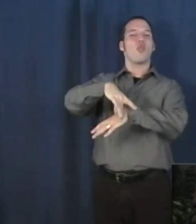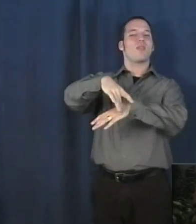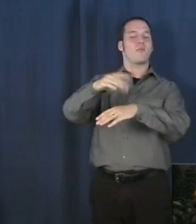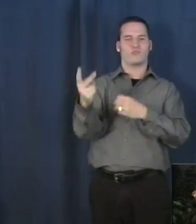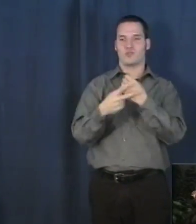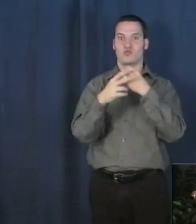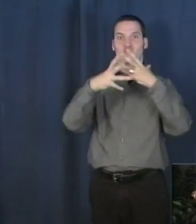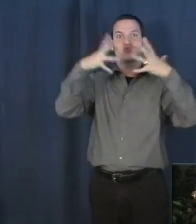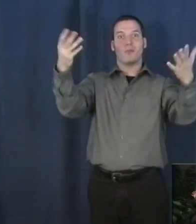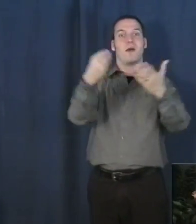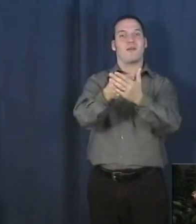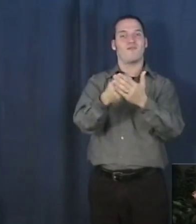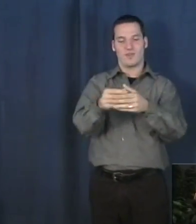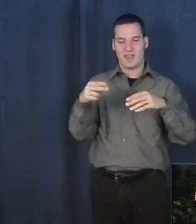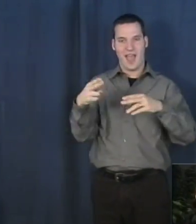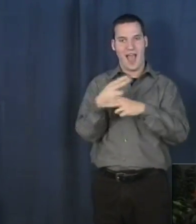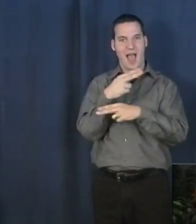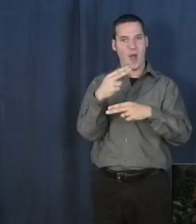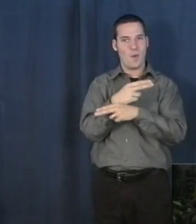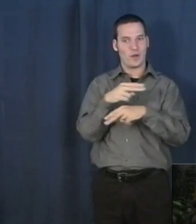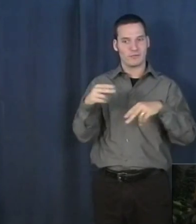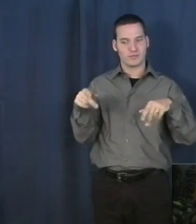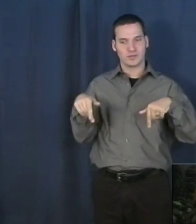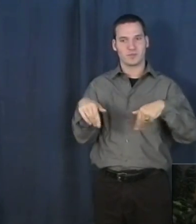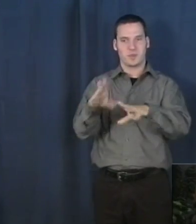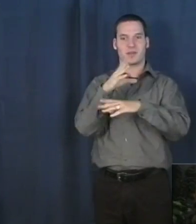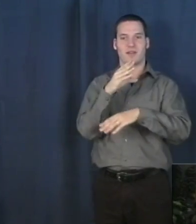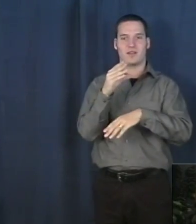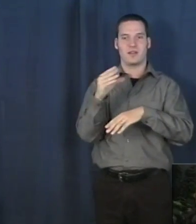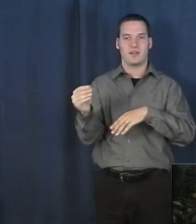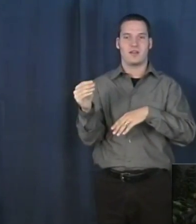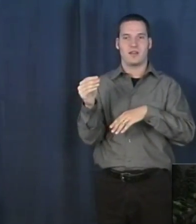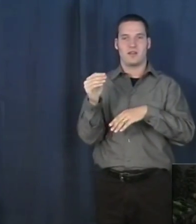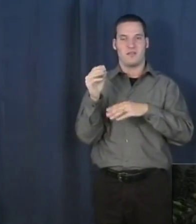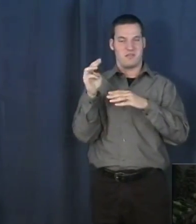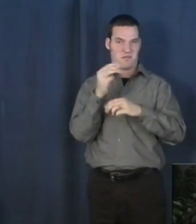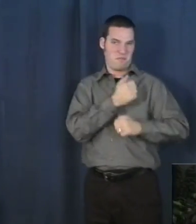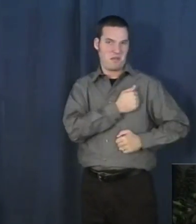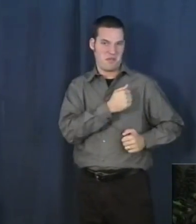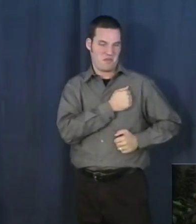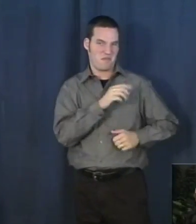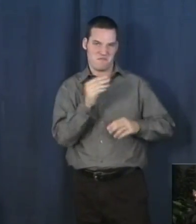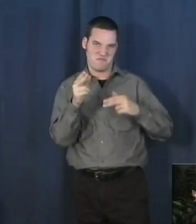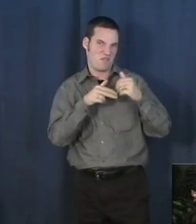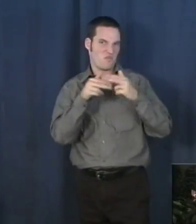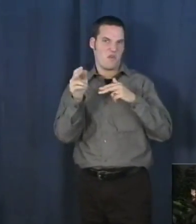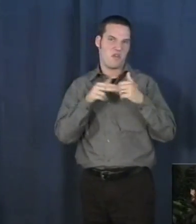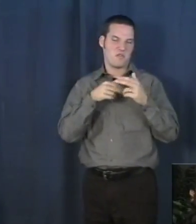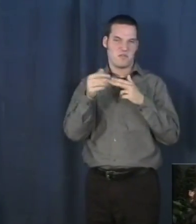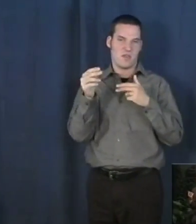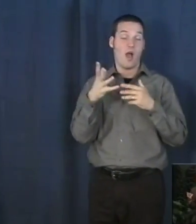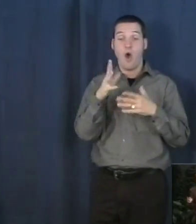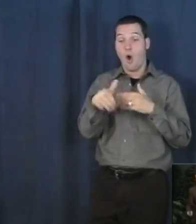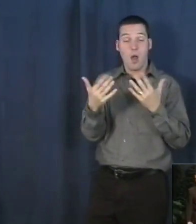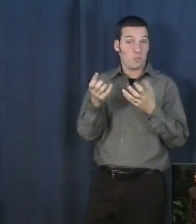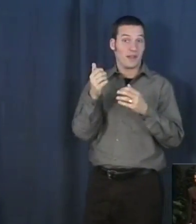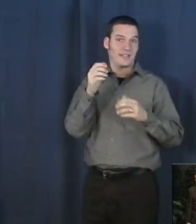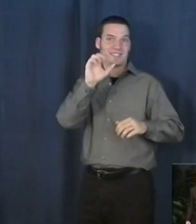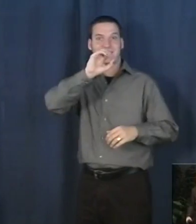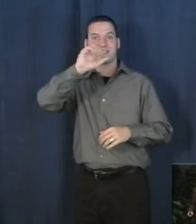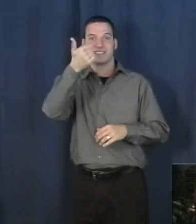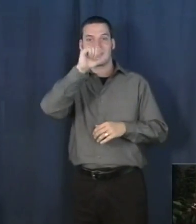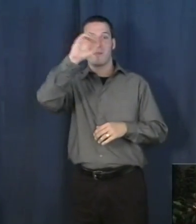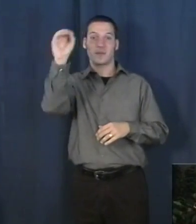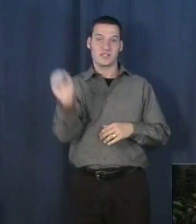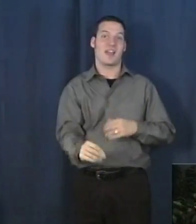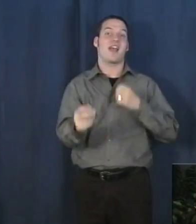man on planet Earth. I'm going to save so much money for the highway department, construction crews, and utility companies, and the military.